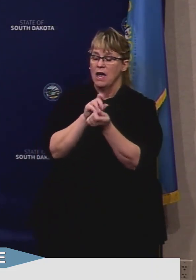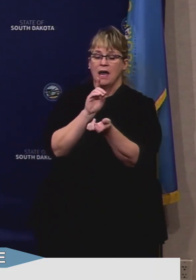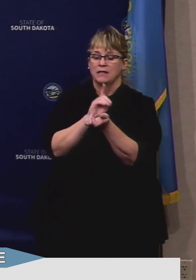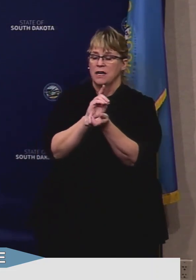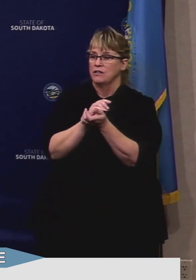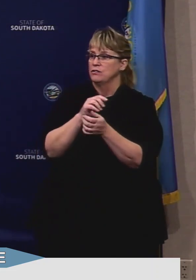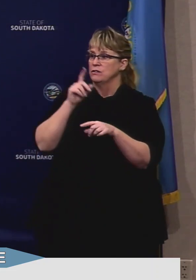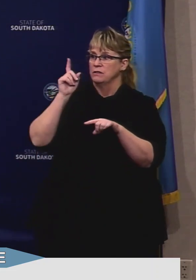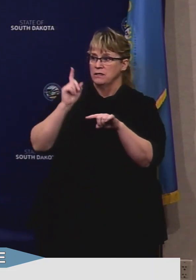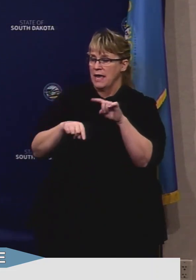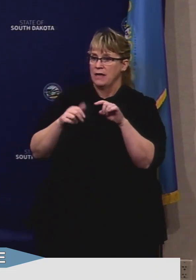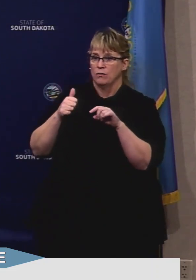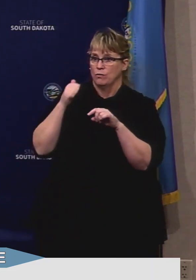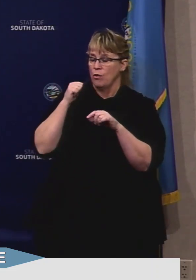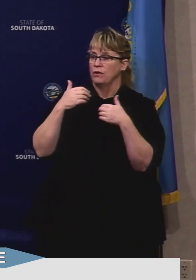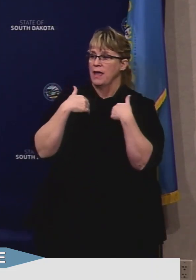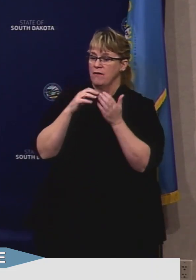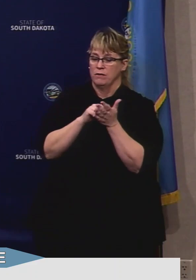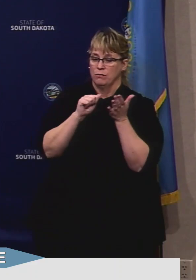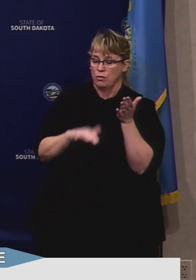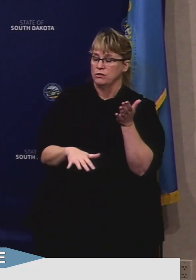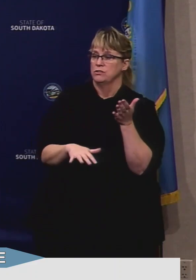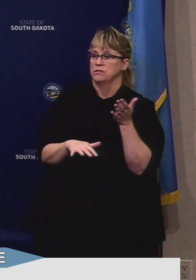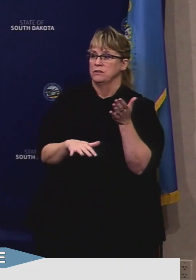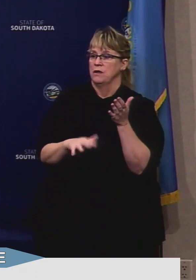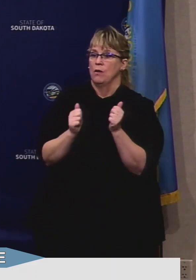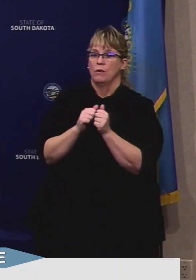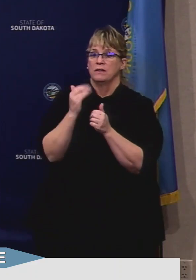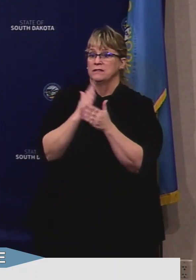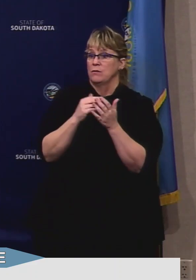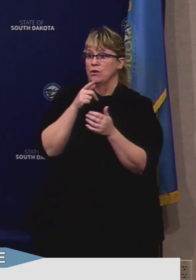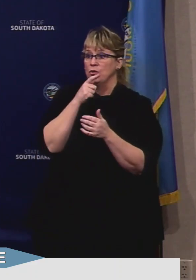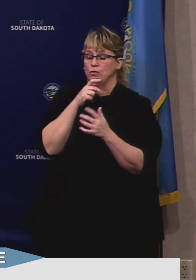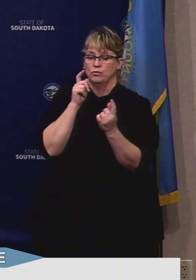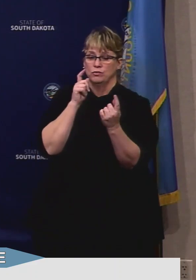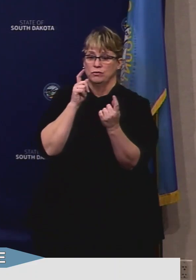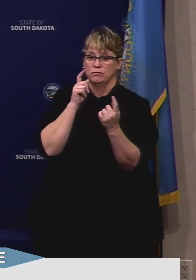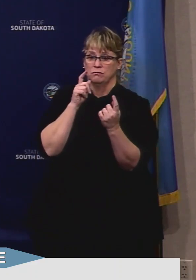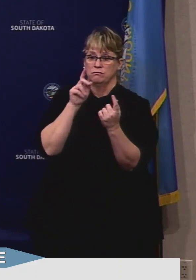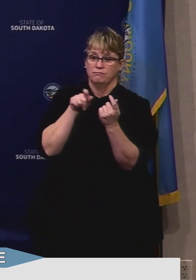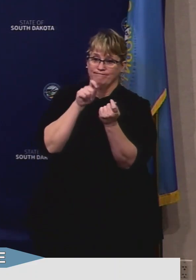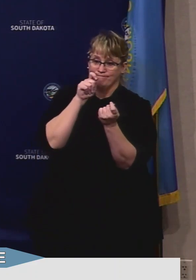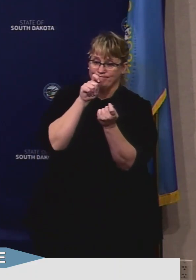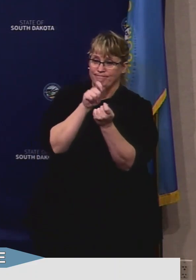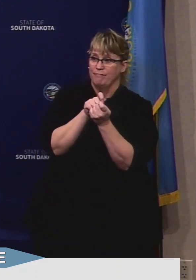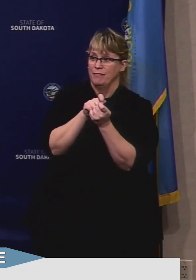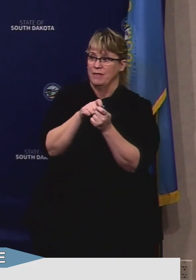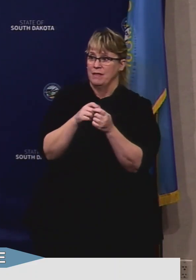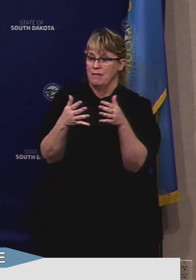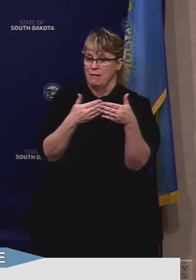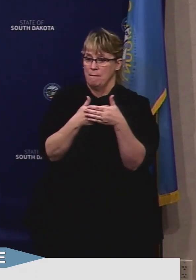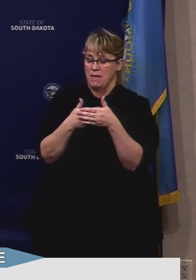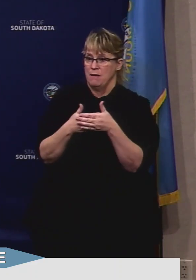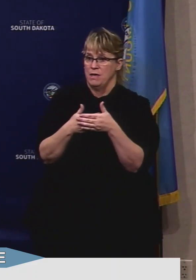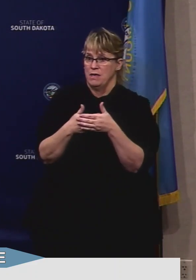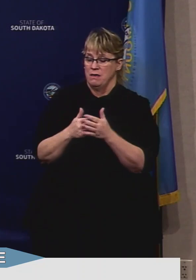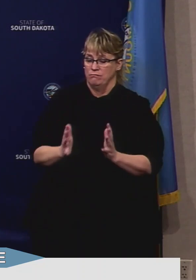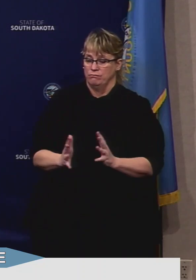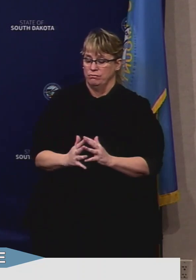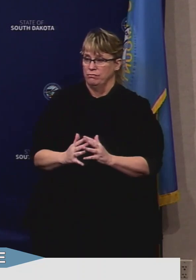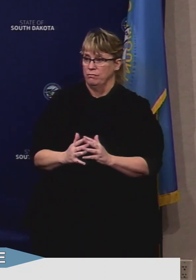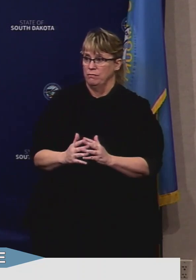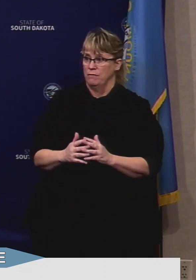won't be allowed to perform an abortion on someone strictly because that baby in the womb has been diagnosed with an